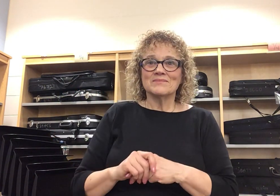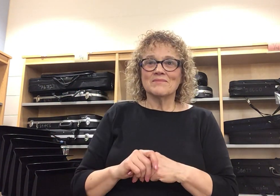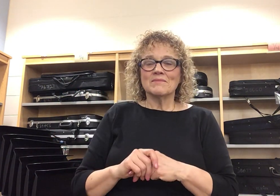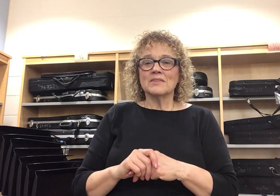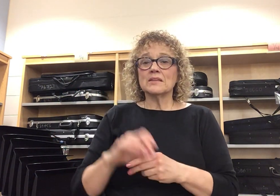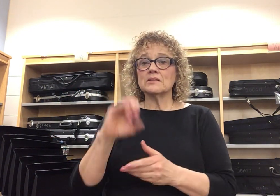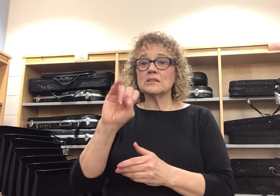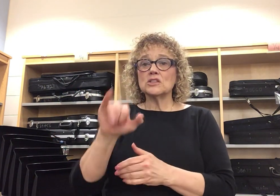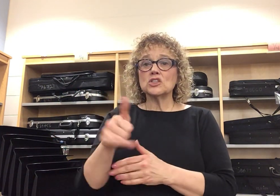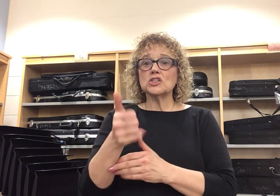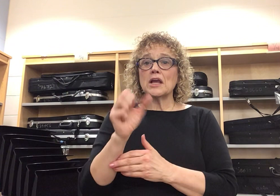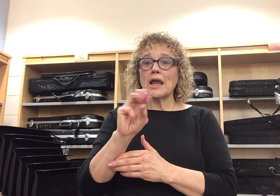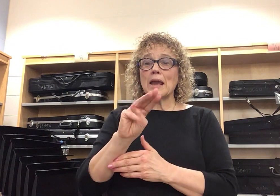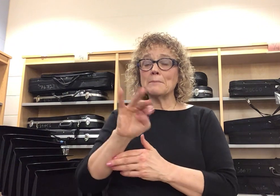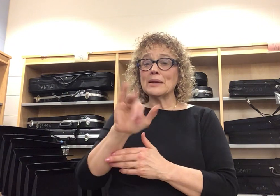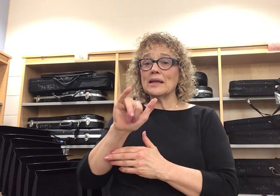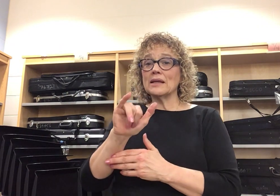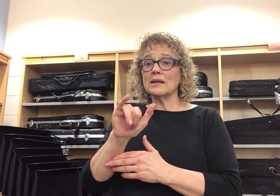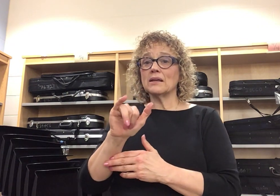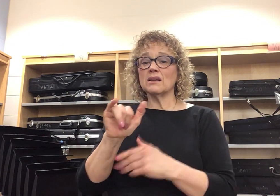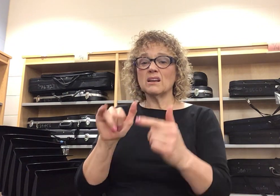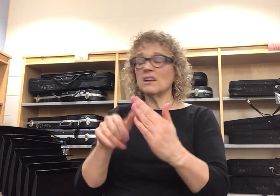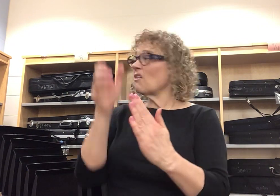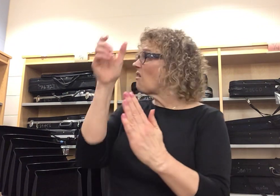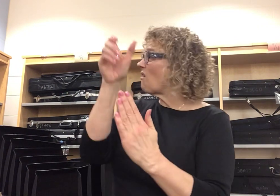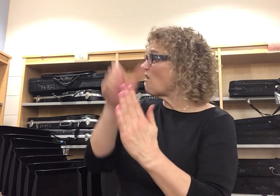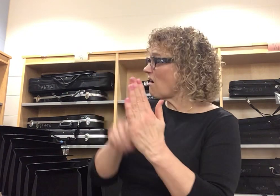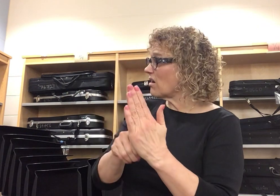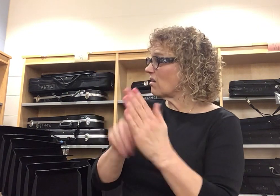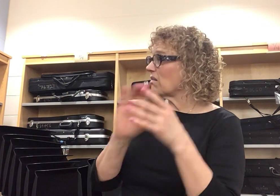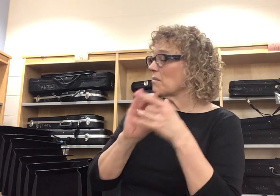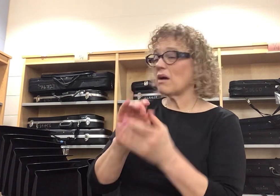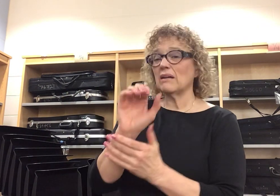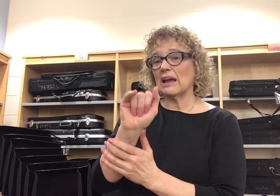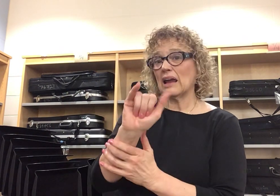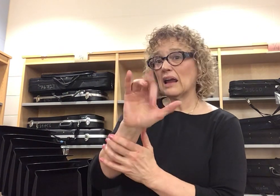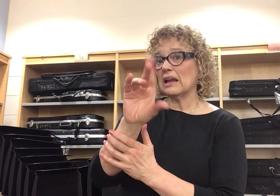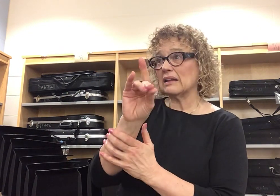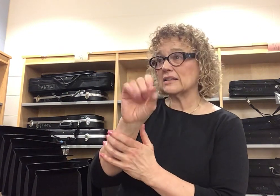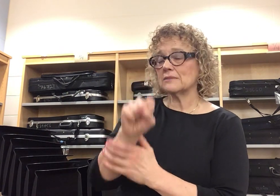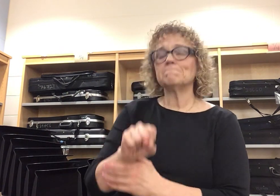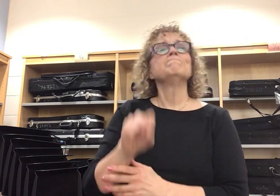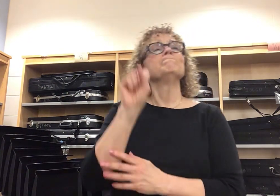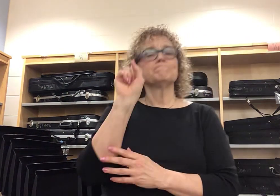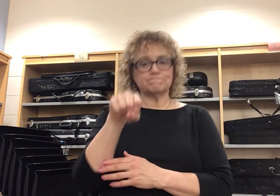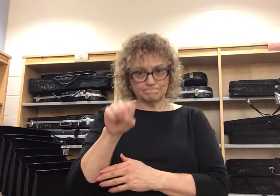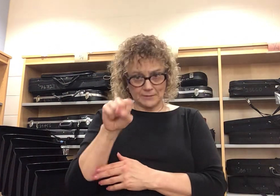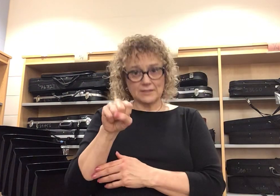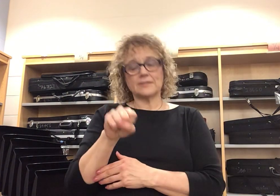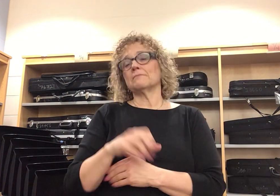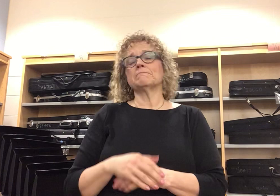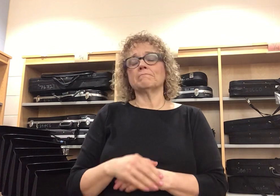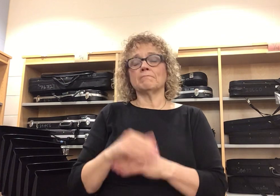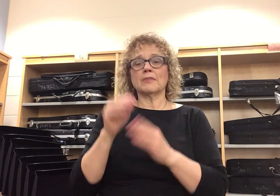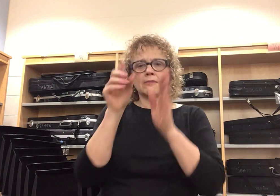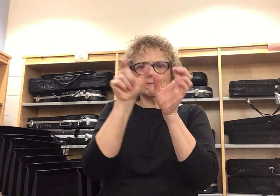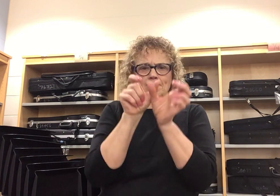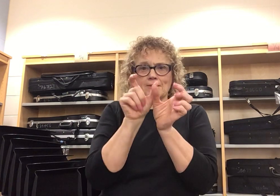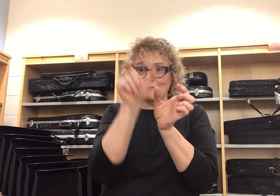Jamie? An article about AIDS. Okay, article about AIDS. And next to that, to the